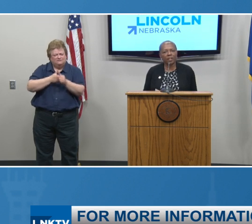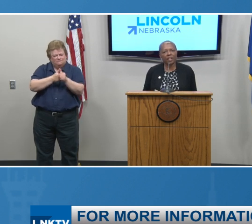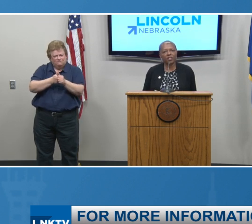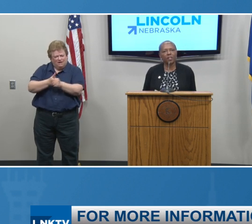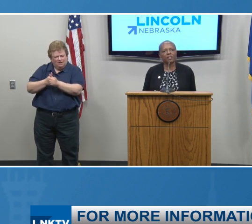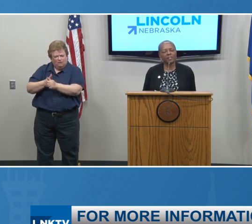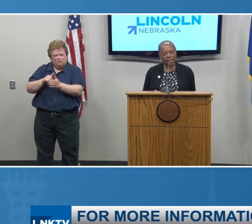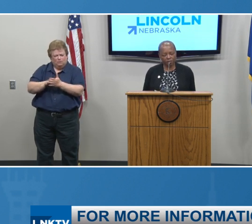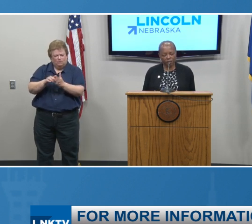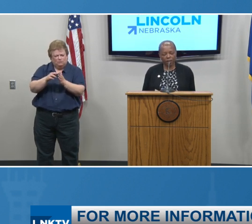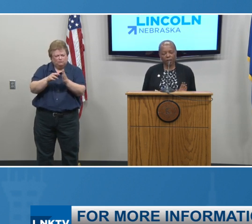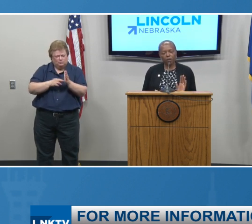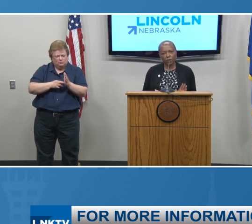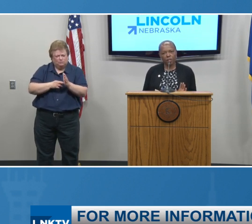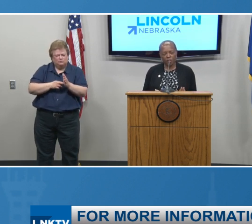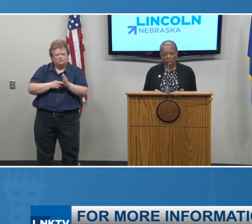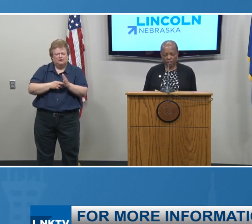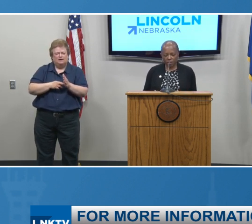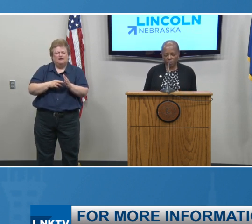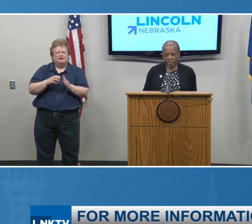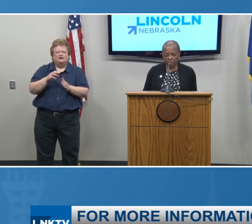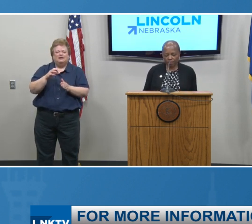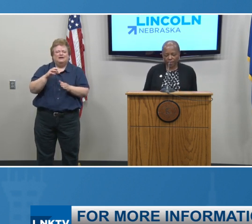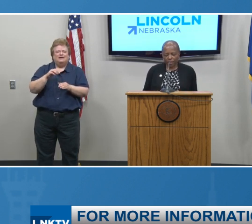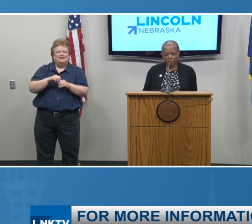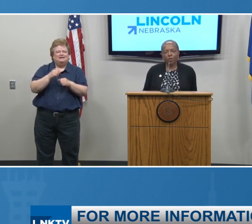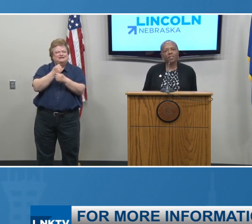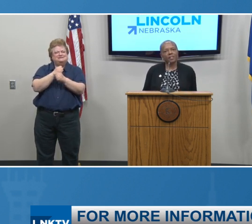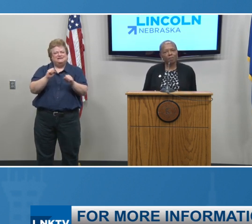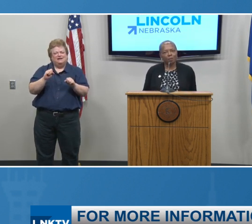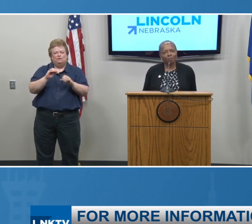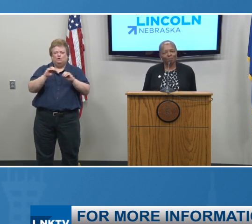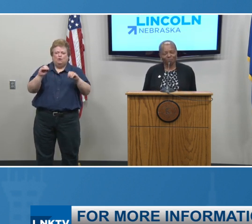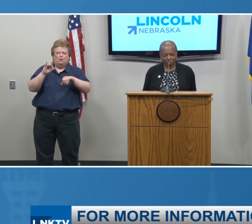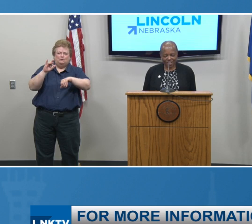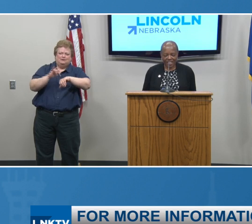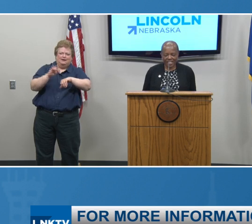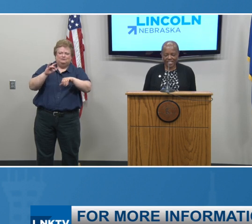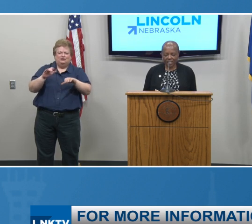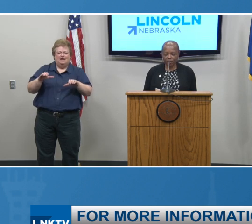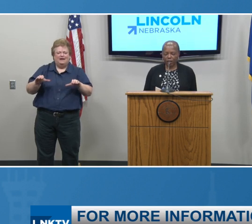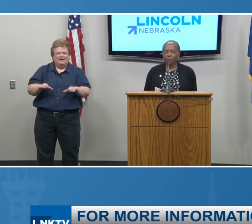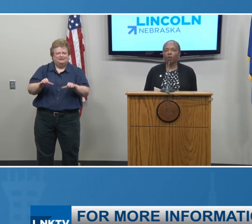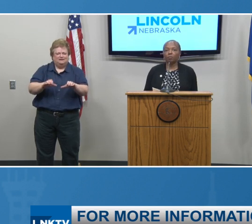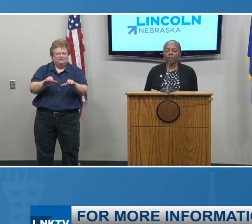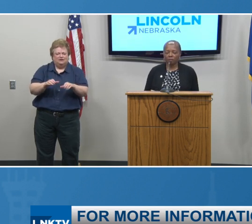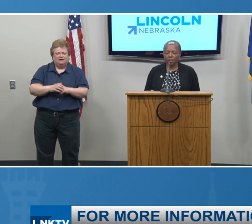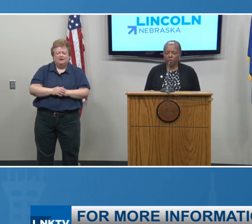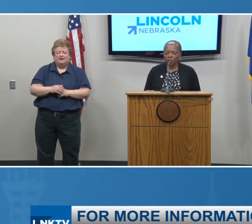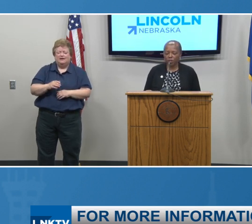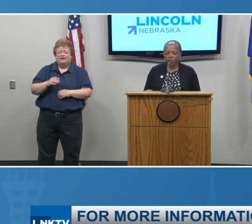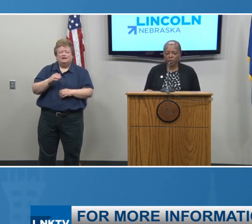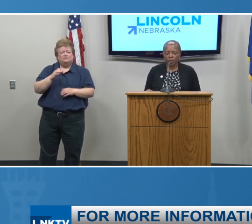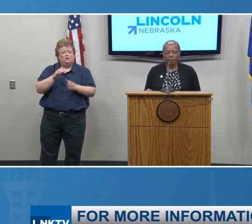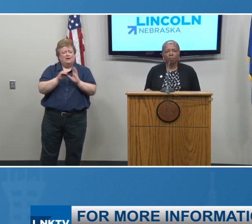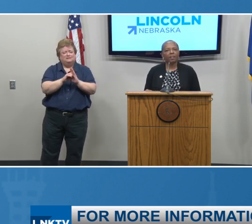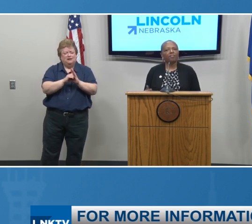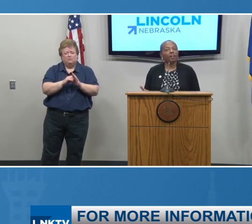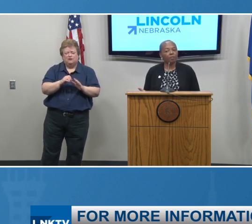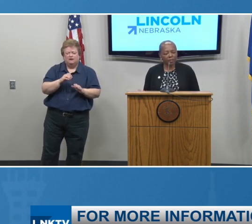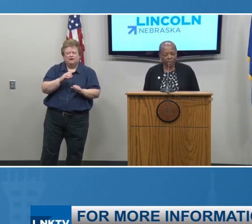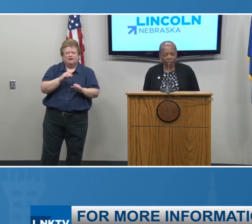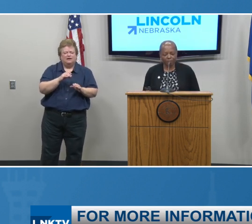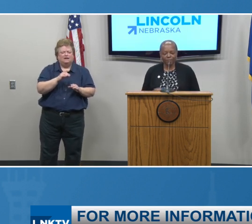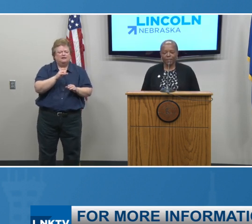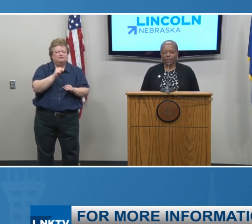to engage in safe, no-touch activities. For example, Instead of climbing on playground structures,